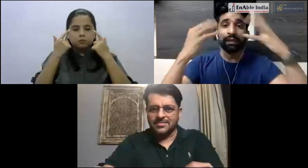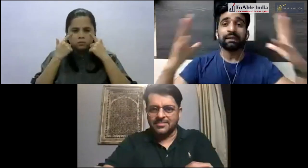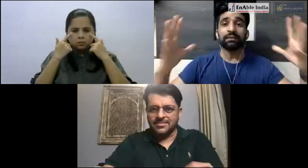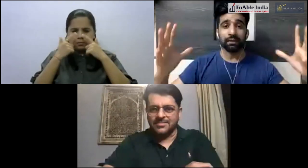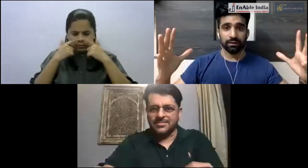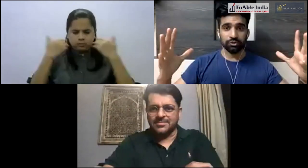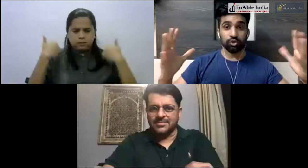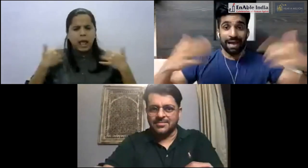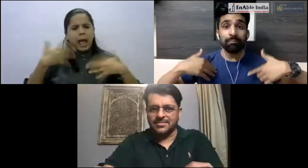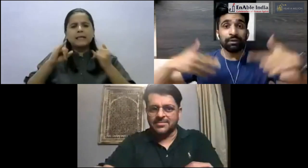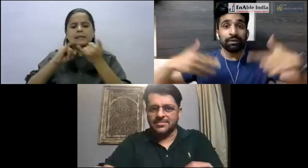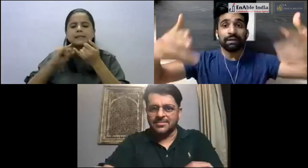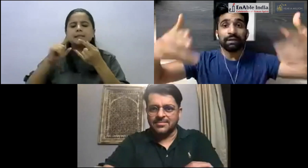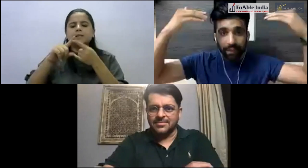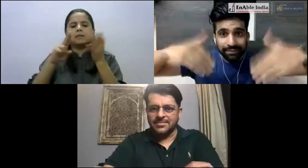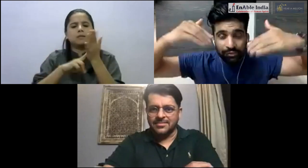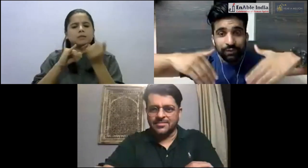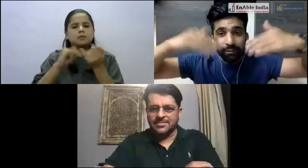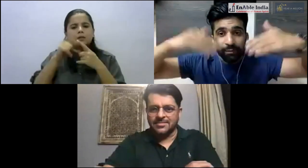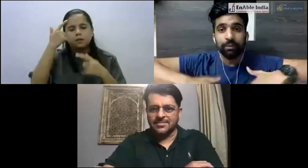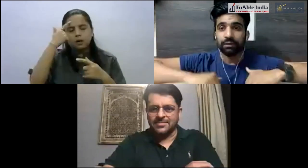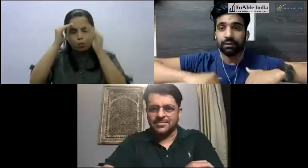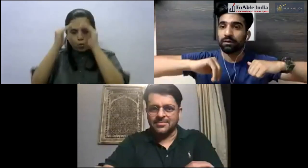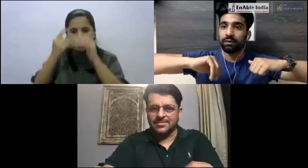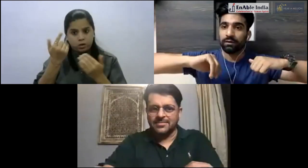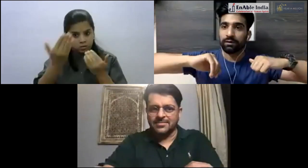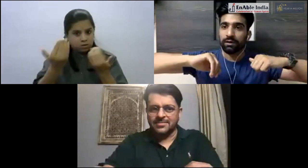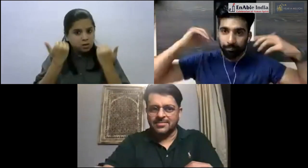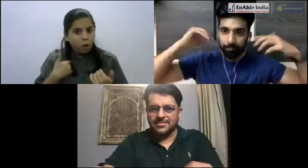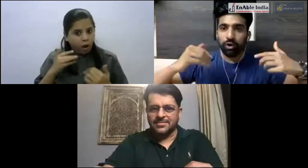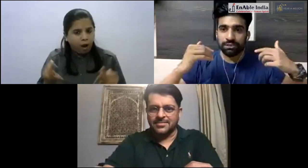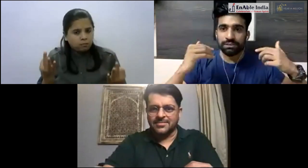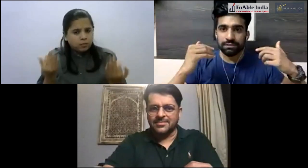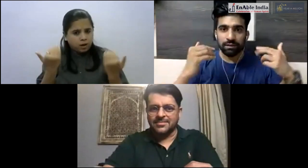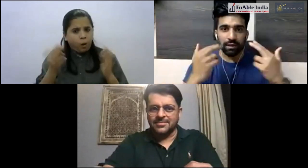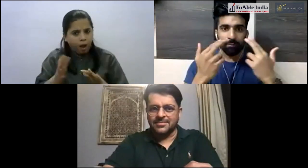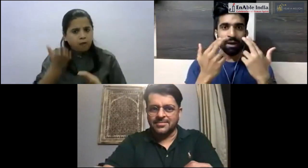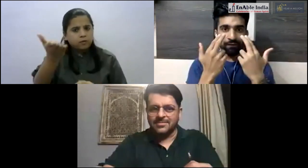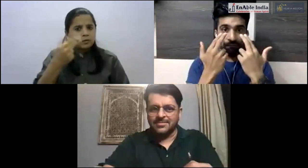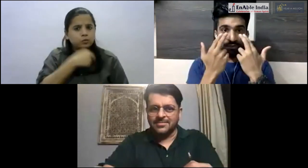doing anything. So I am meditating at this very moment because